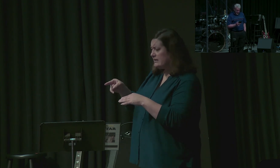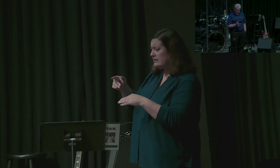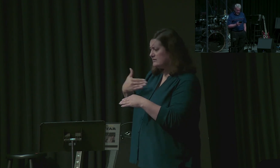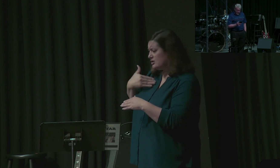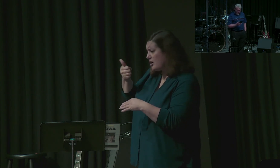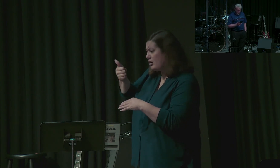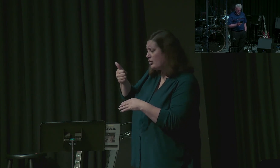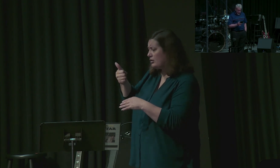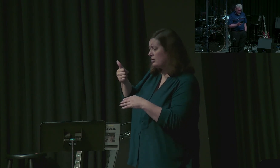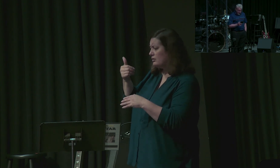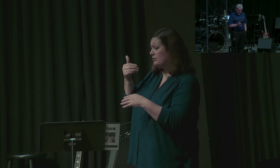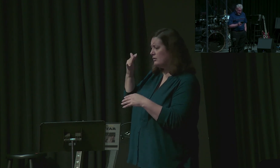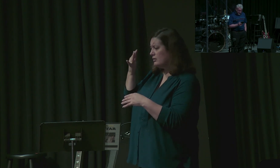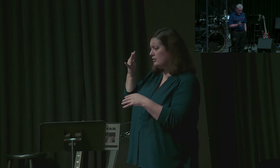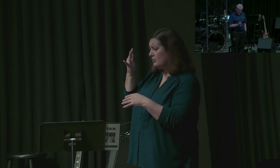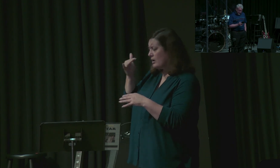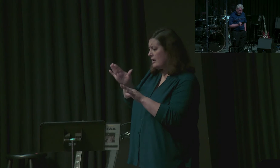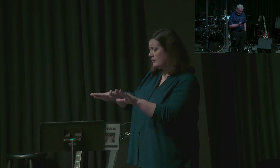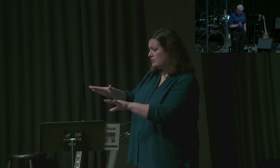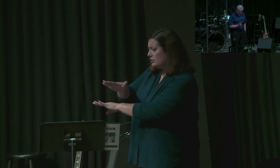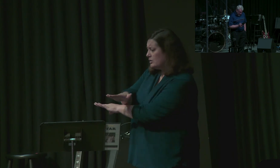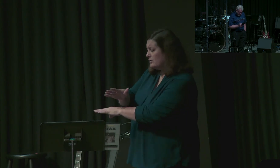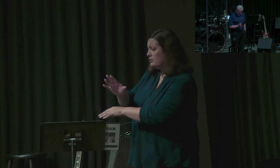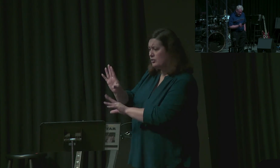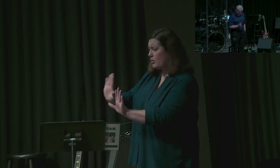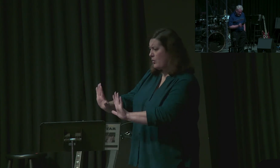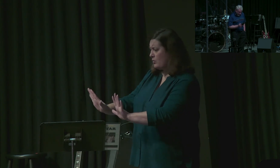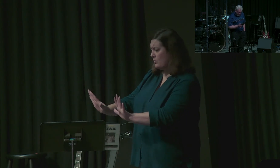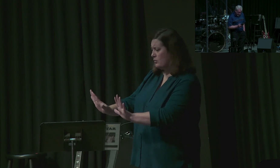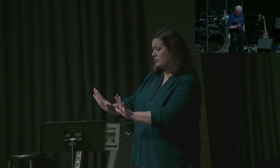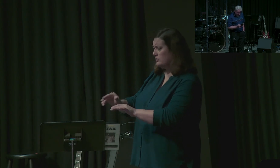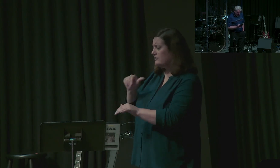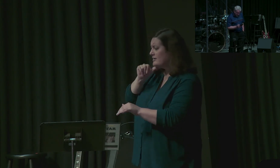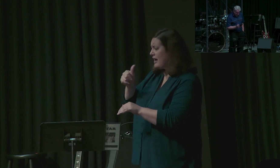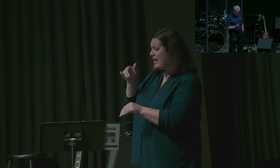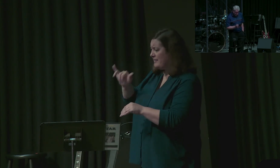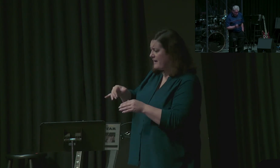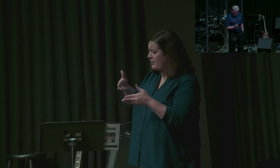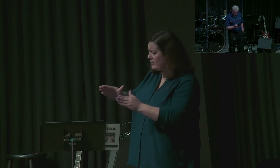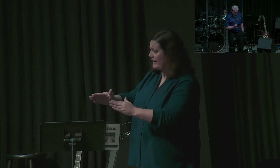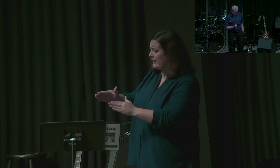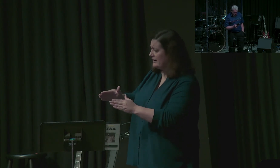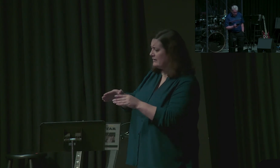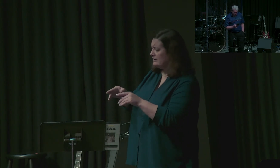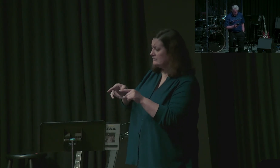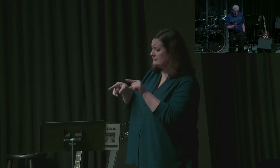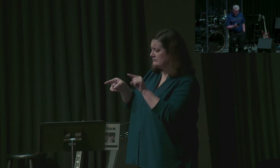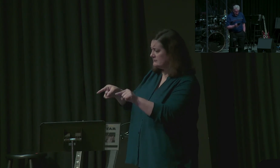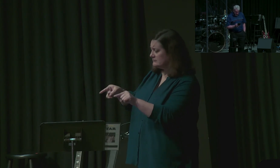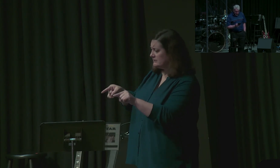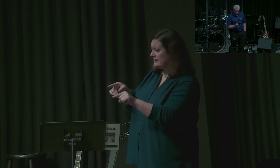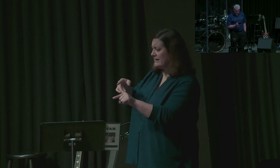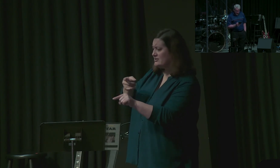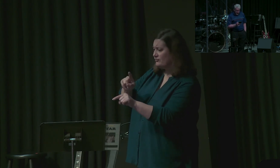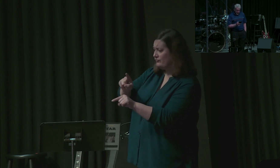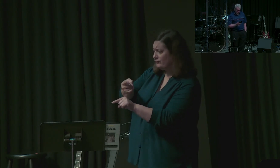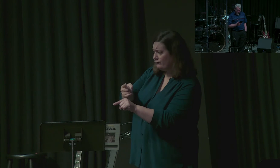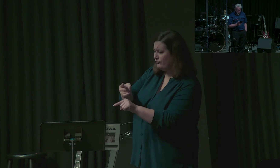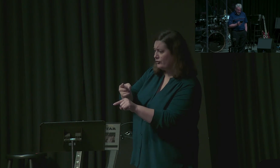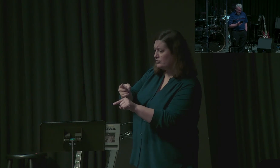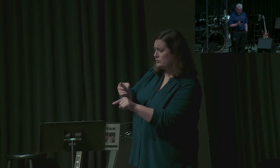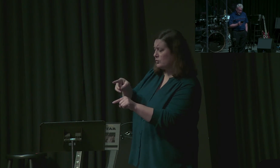head. And Joseph said to his father, "Not this way, my father, since this one is firstborn, and your right hand should be on his